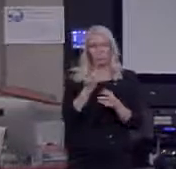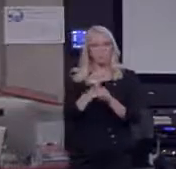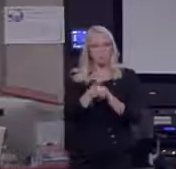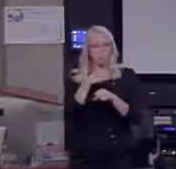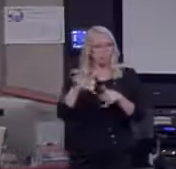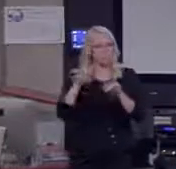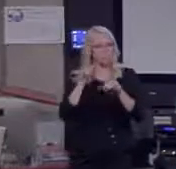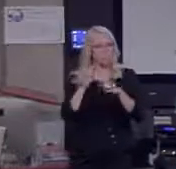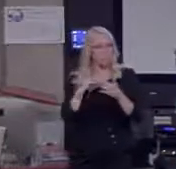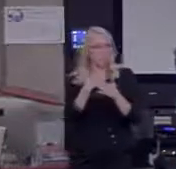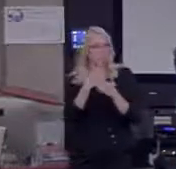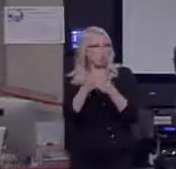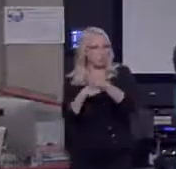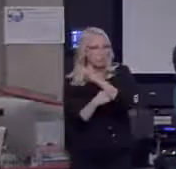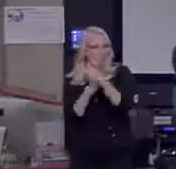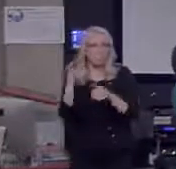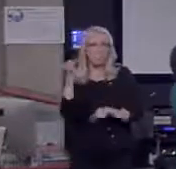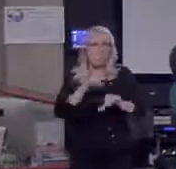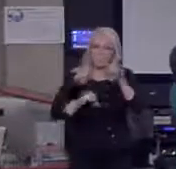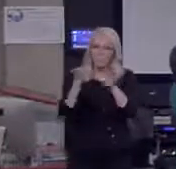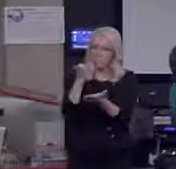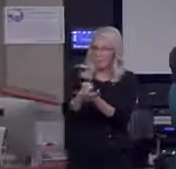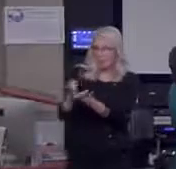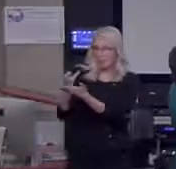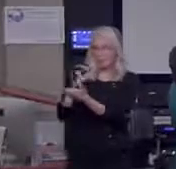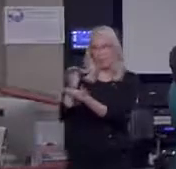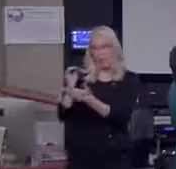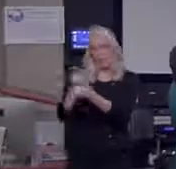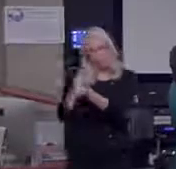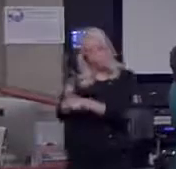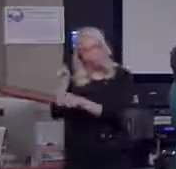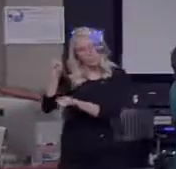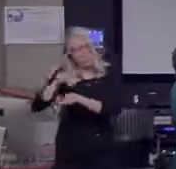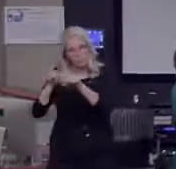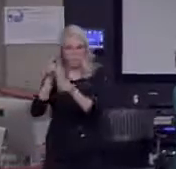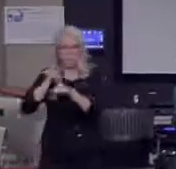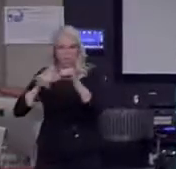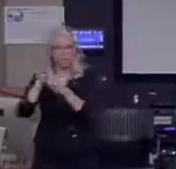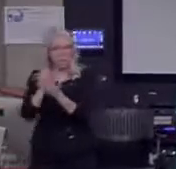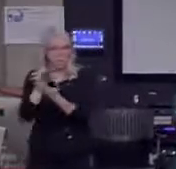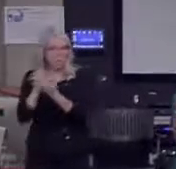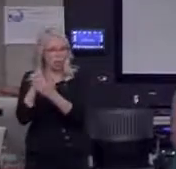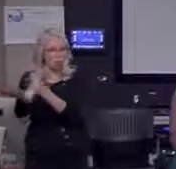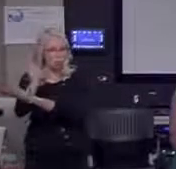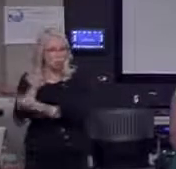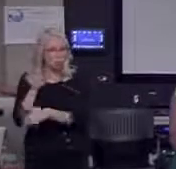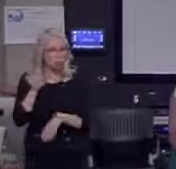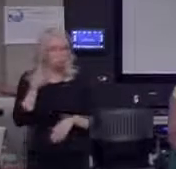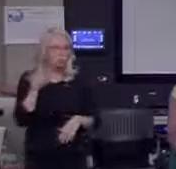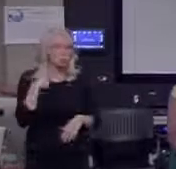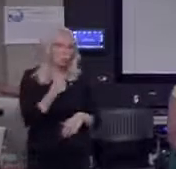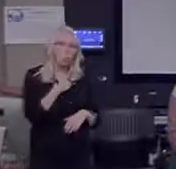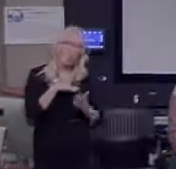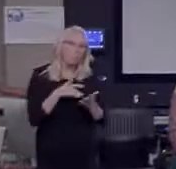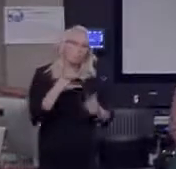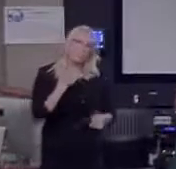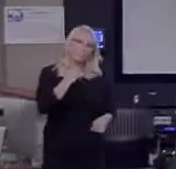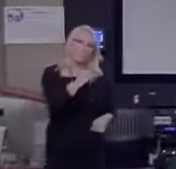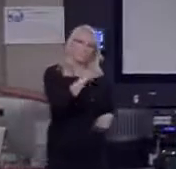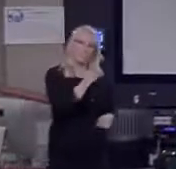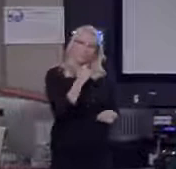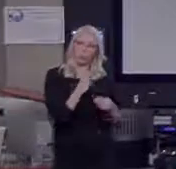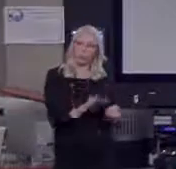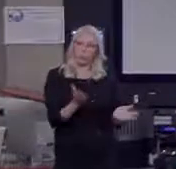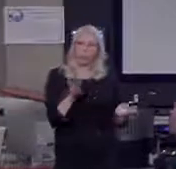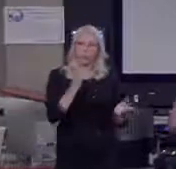scientific evidence on the science of learning. Absolutely. So we're often reticent, and we refers